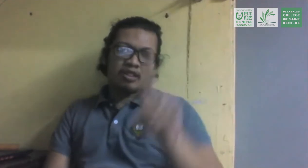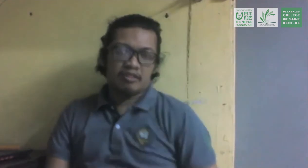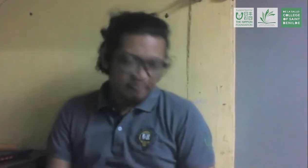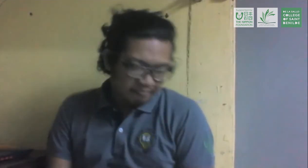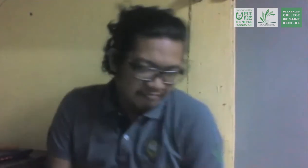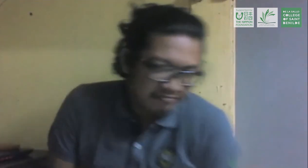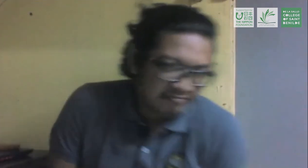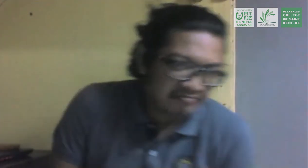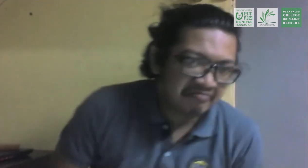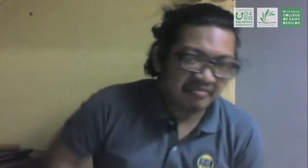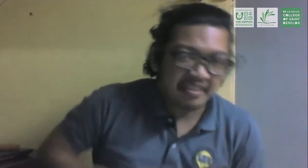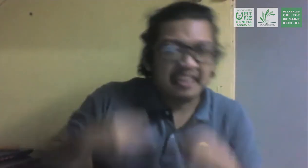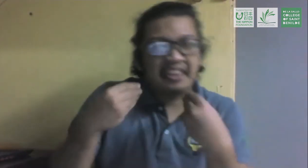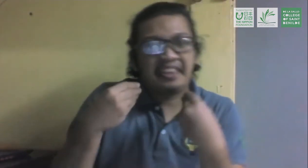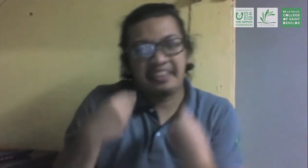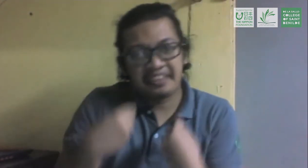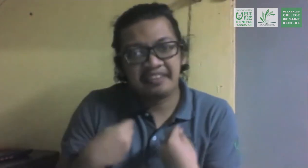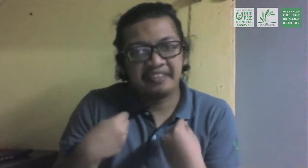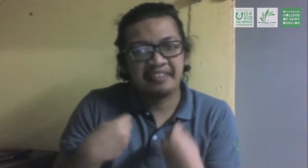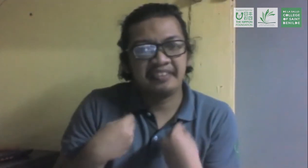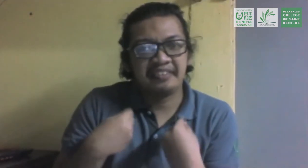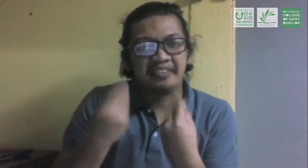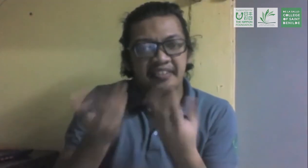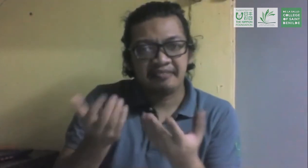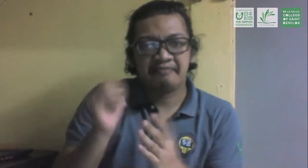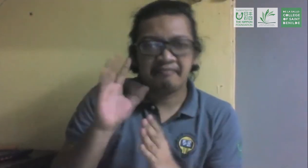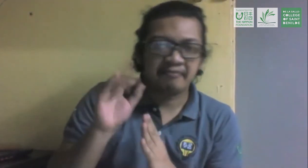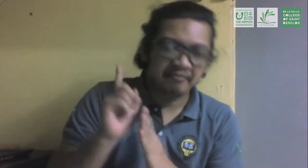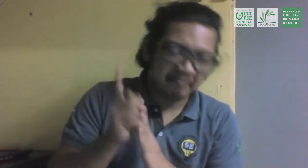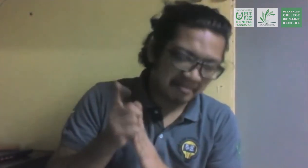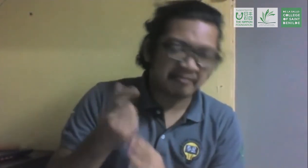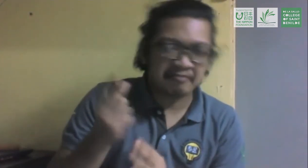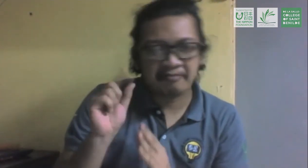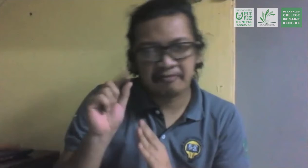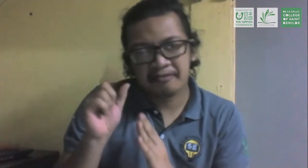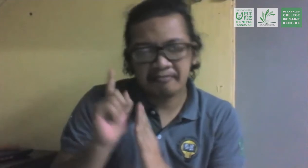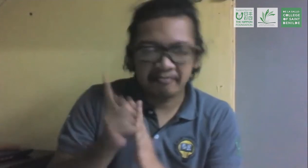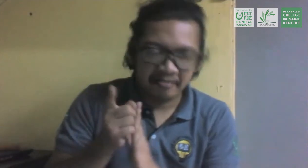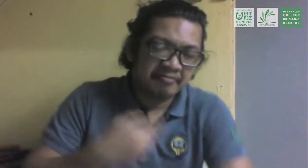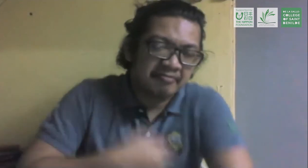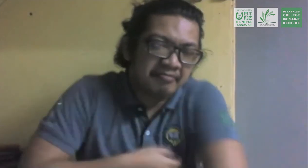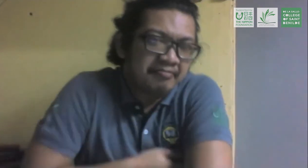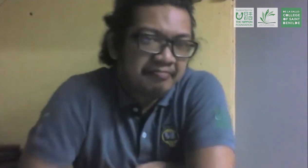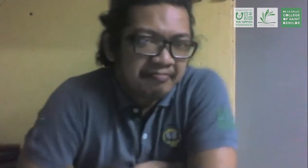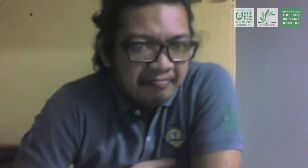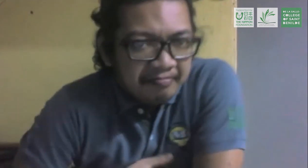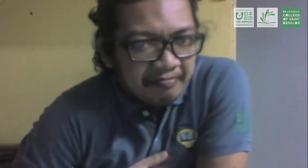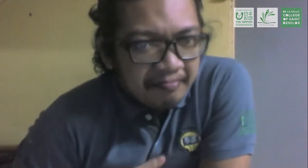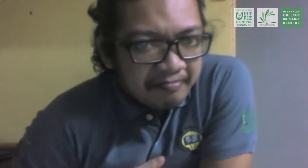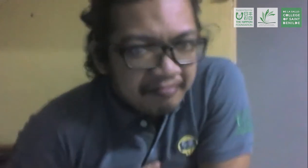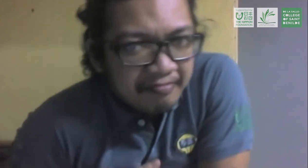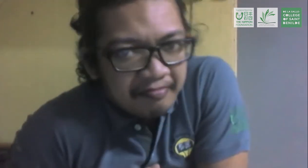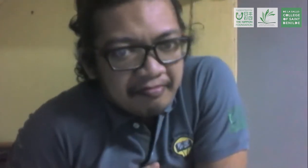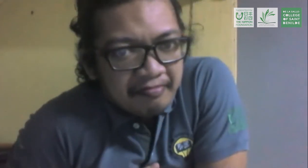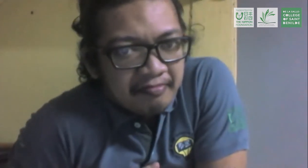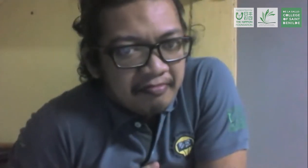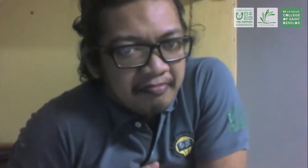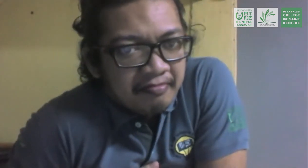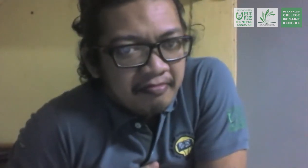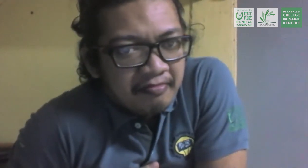having to open the attachment and going to the next test. Perhaps that's one way we can resolve